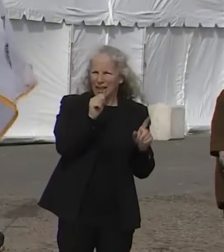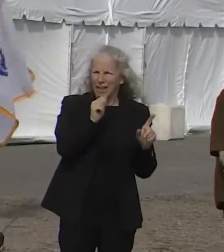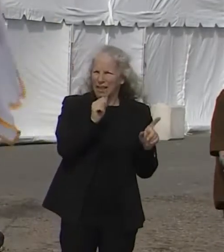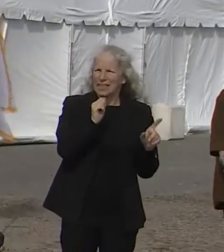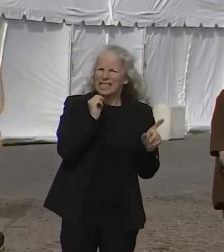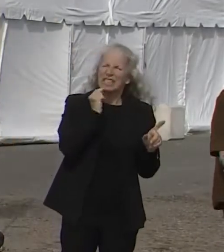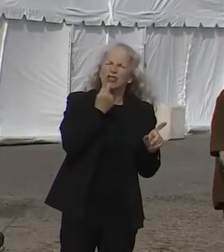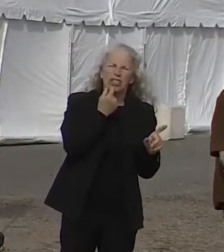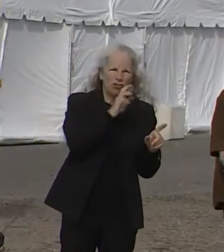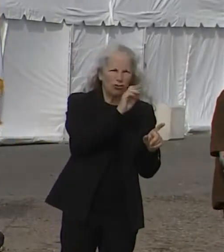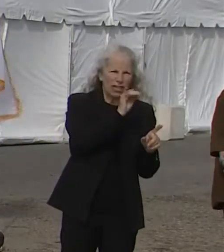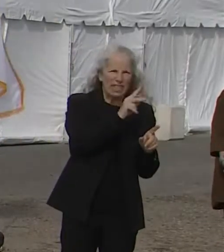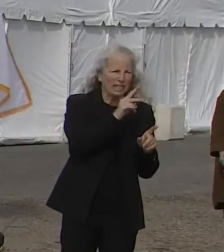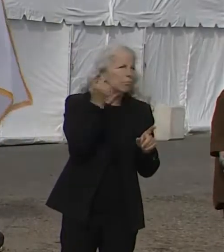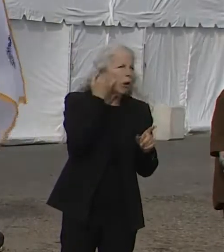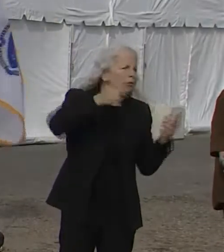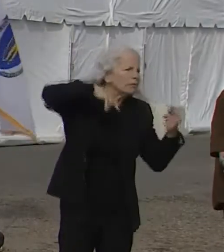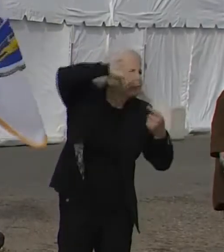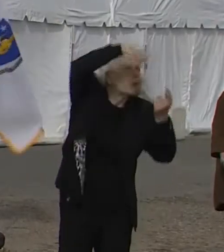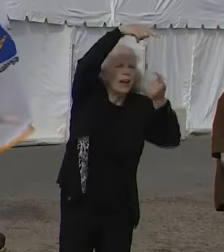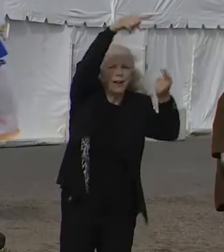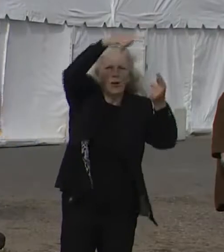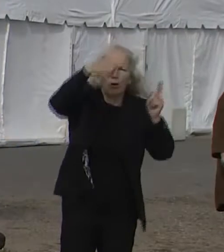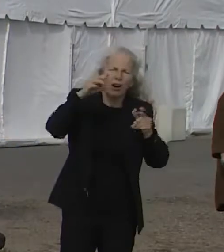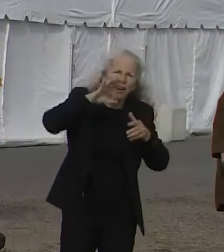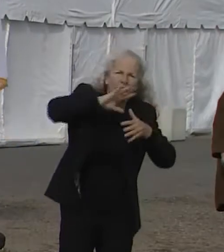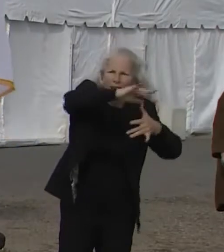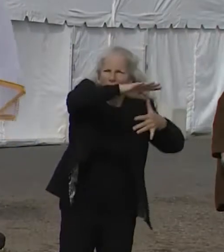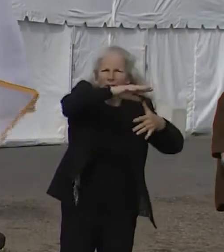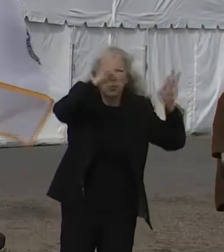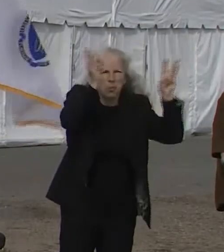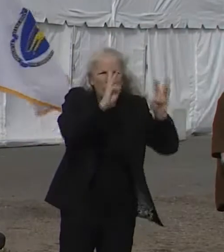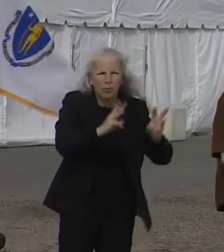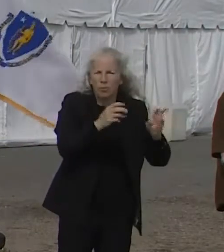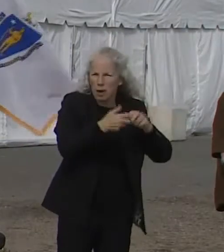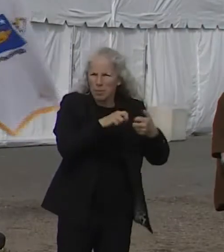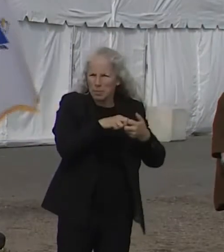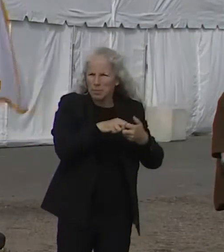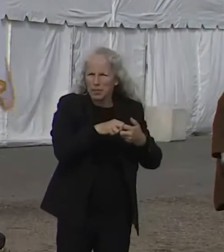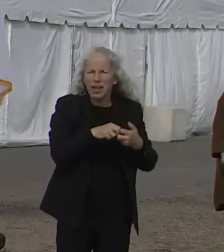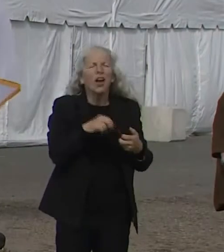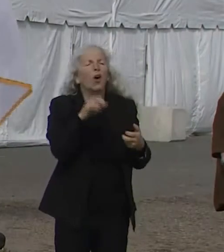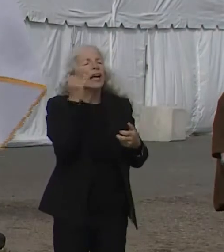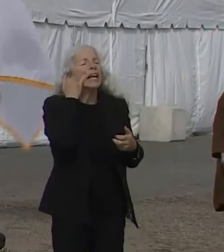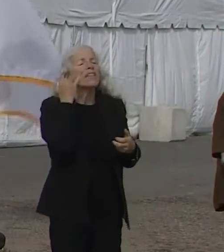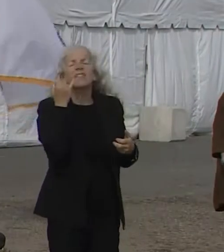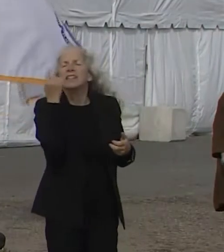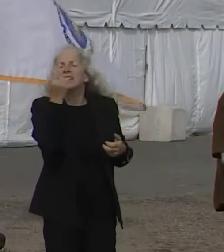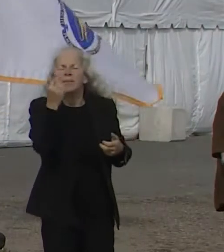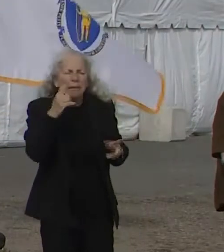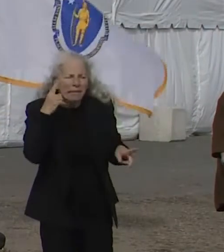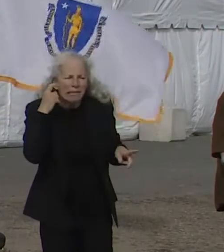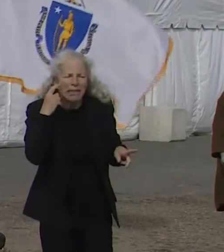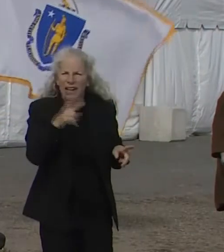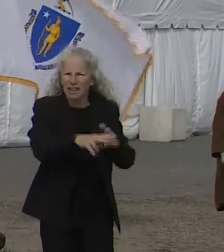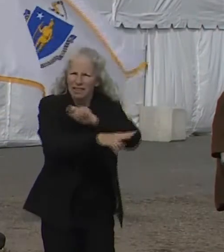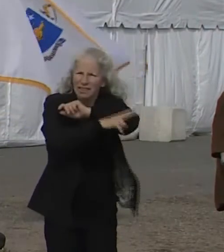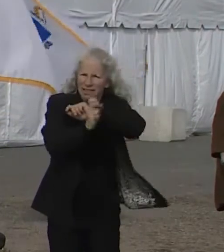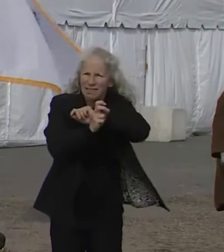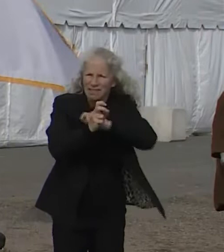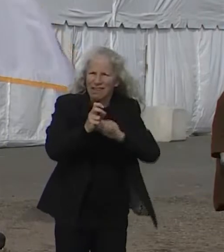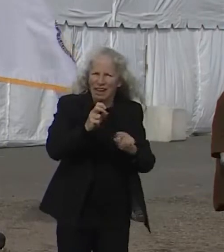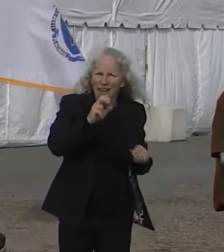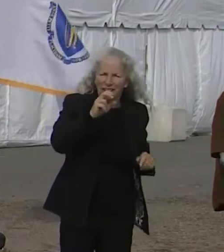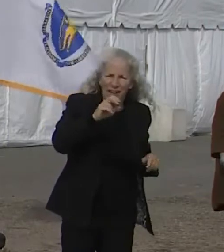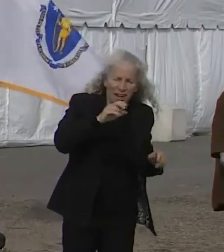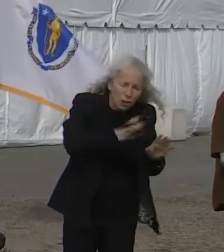to serious risks in their communities, usually weather emergencies or Amber Alerts. COVID is a persistently high